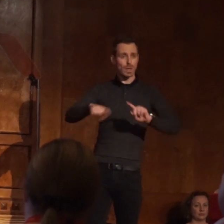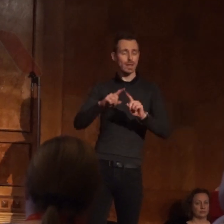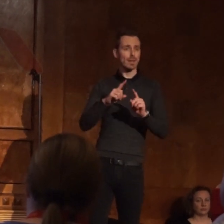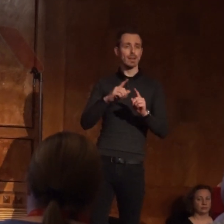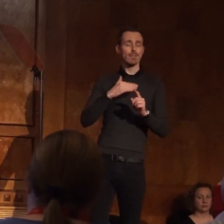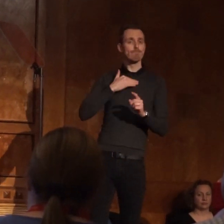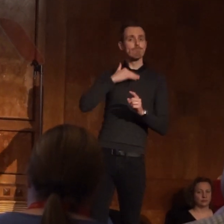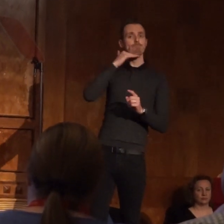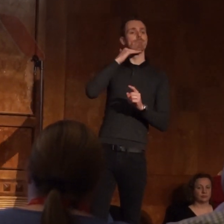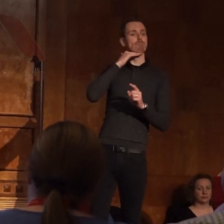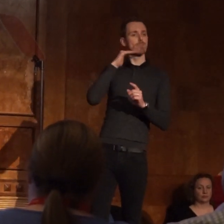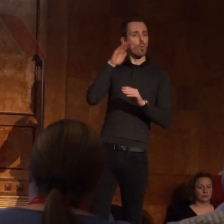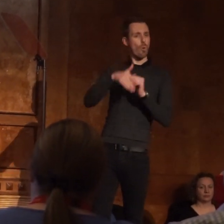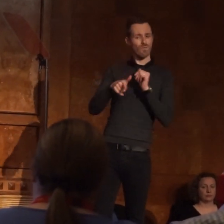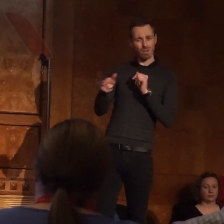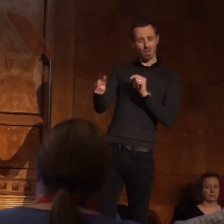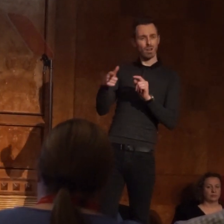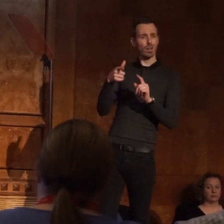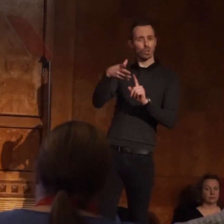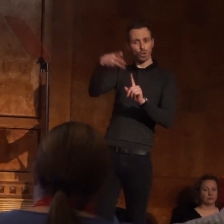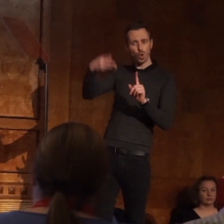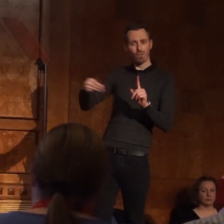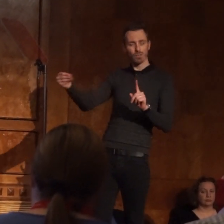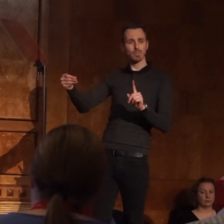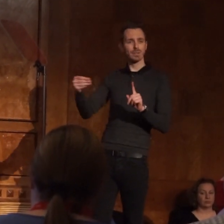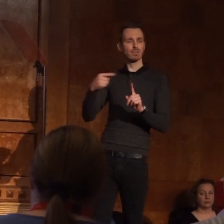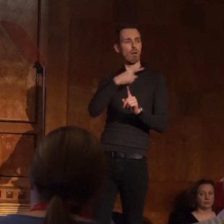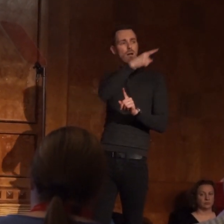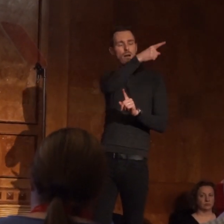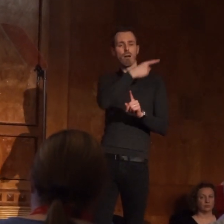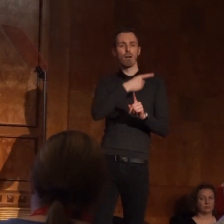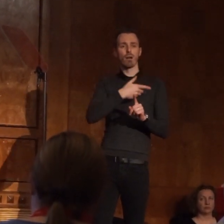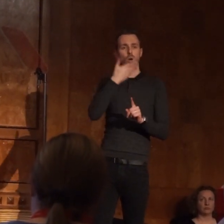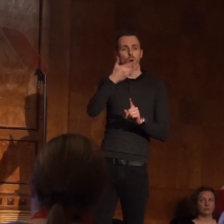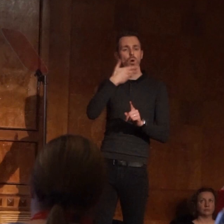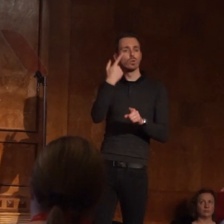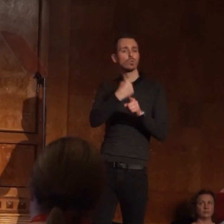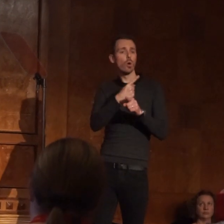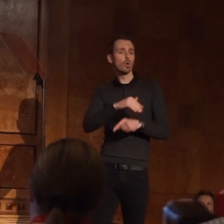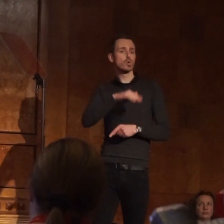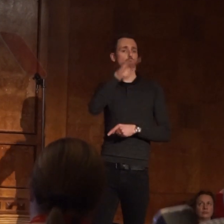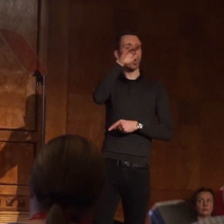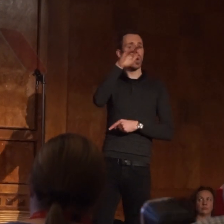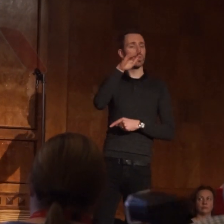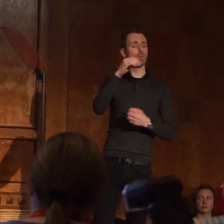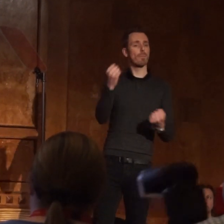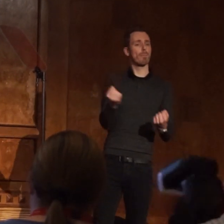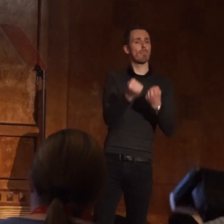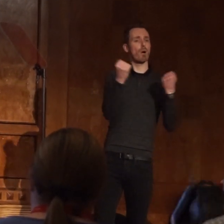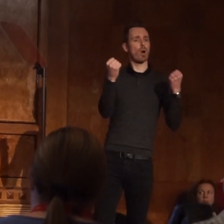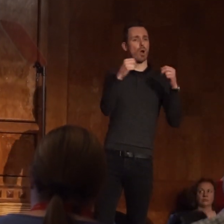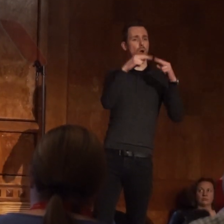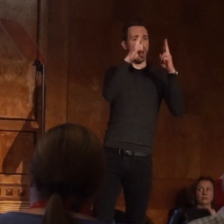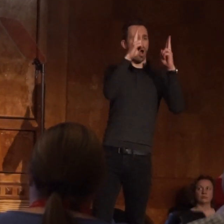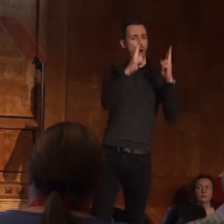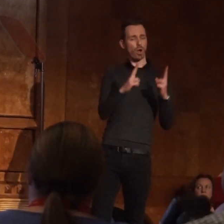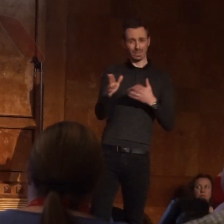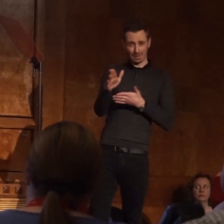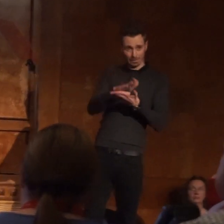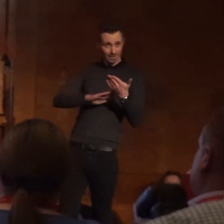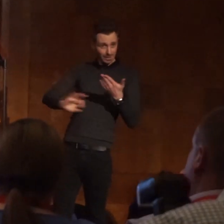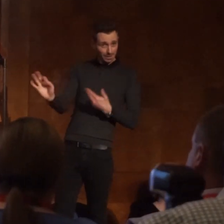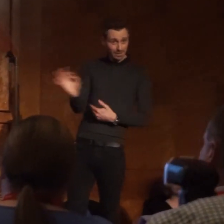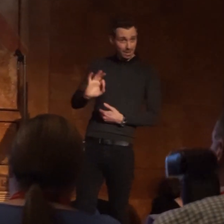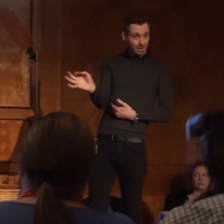government's condescending talk of the Northern Powerhouse, which means little more than piecemeal pet projects for government